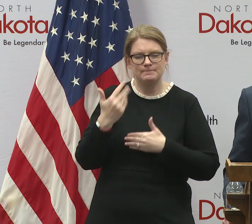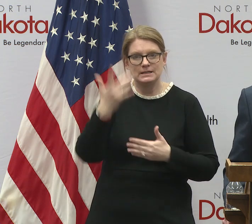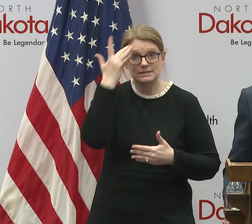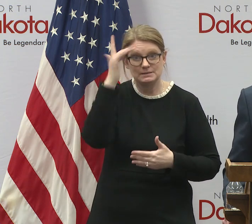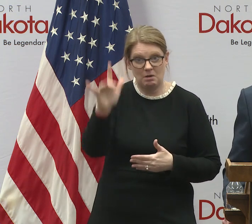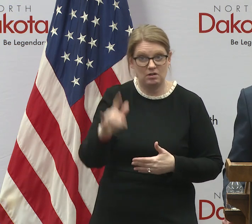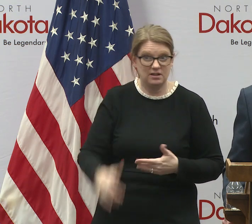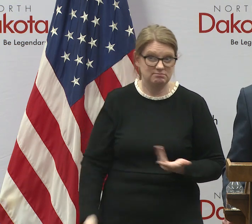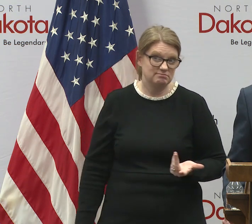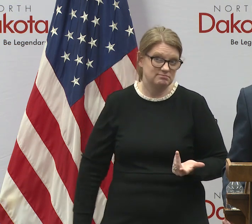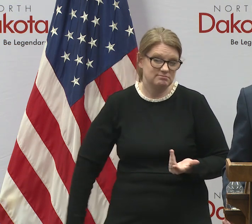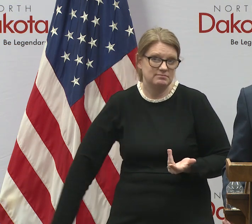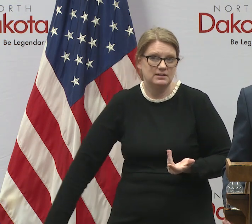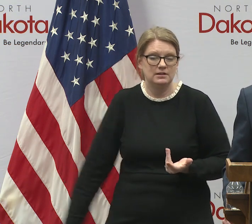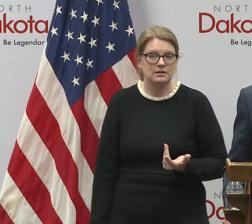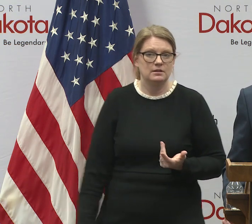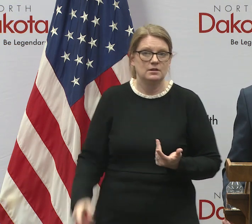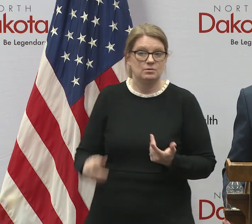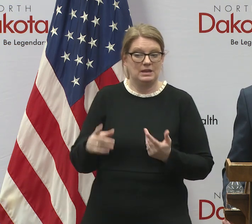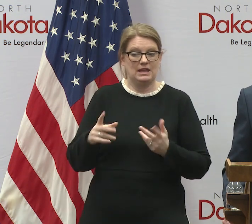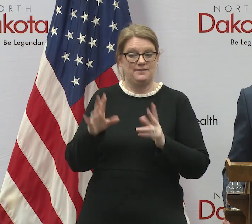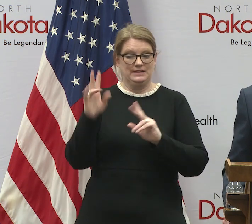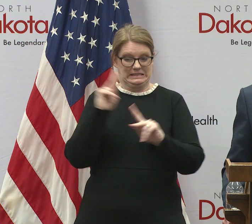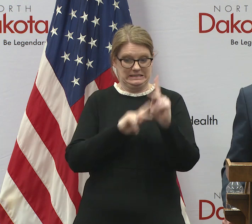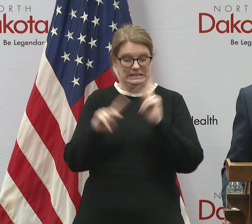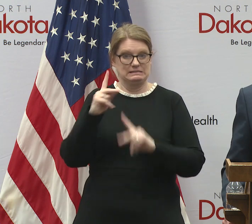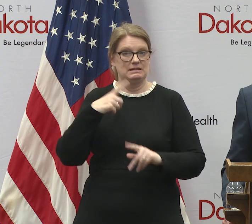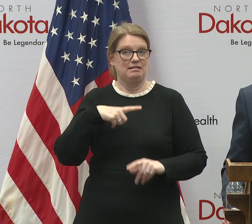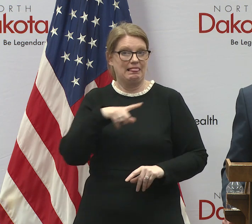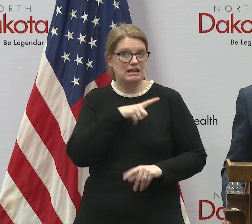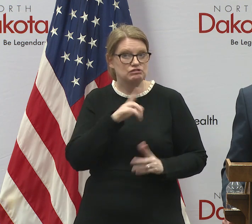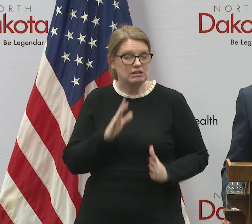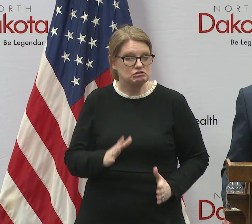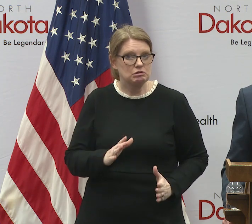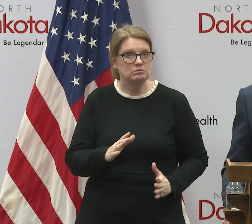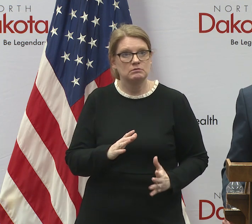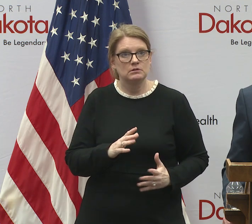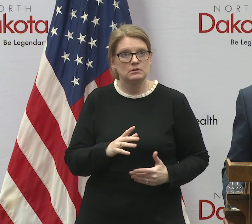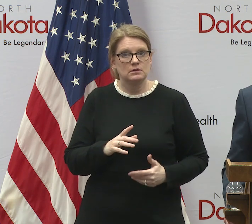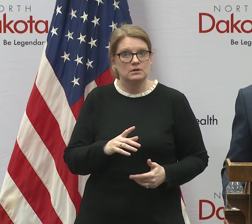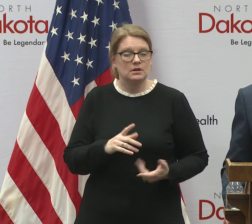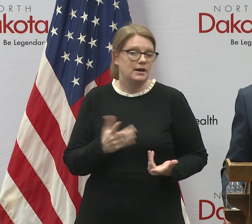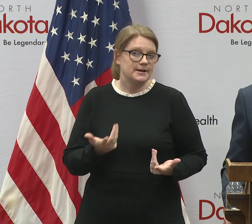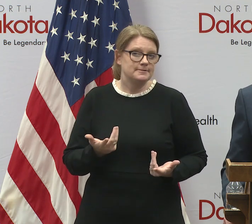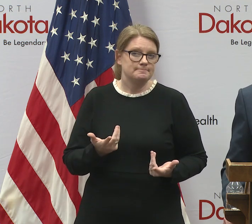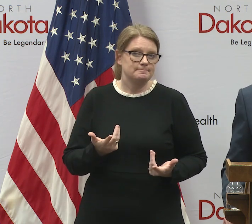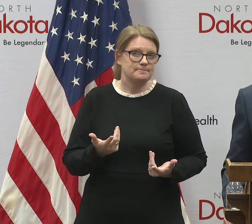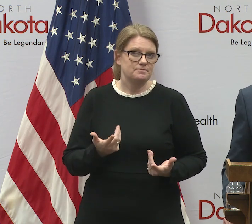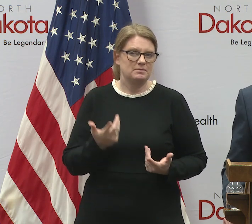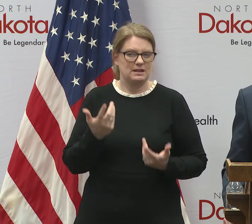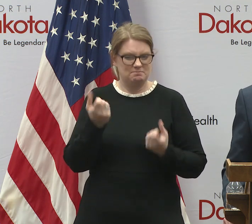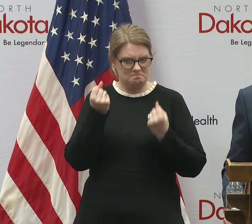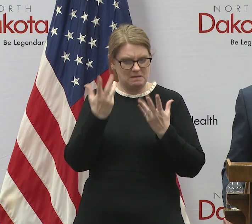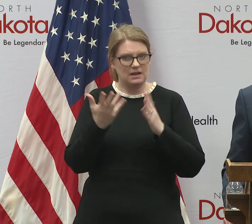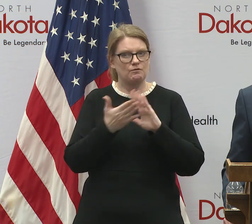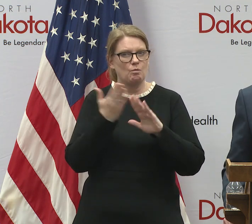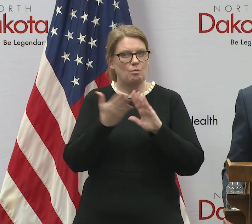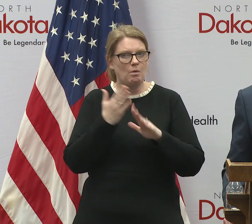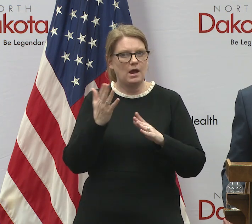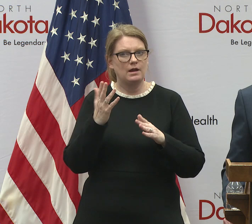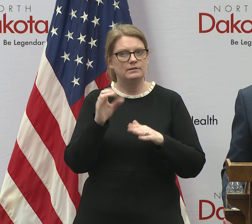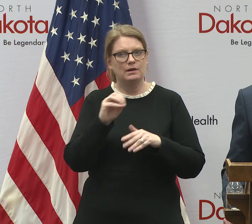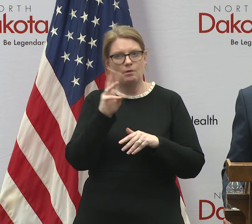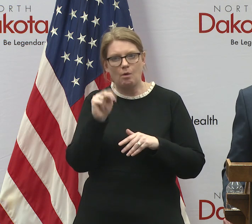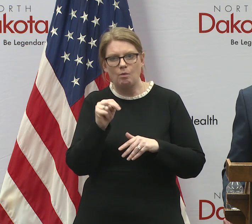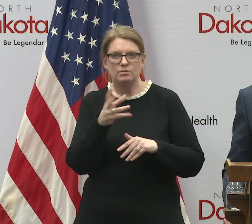is because we got a citizen legislature that many of them have run and own businesses or run in their